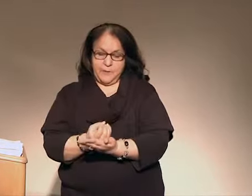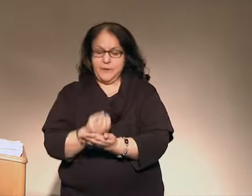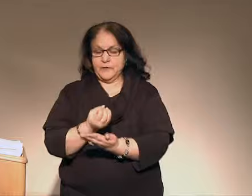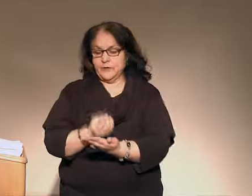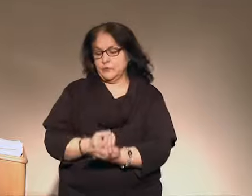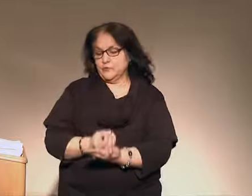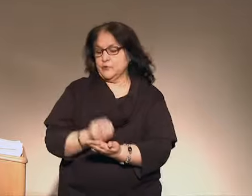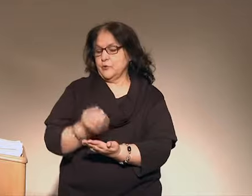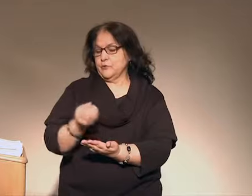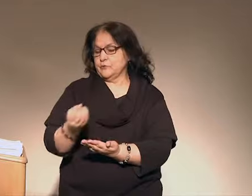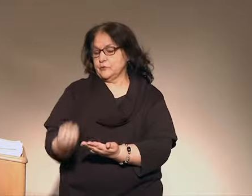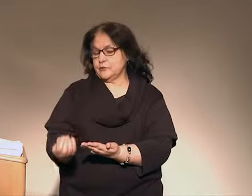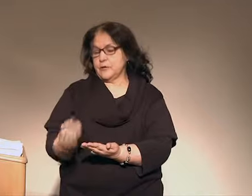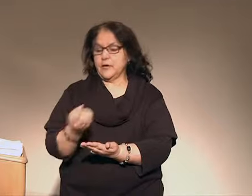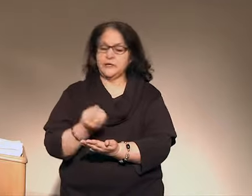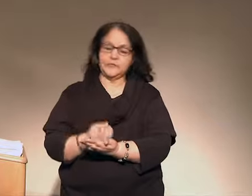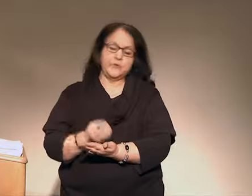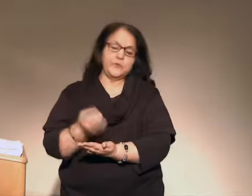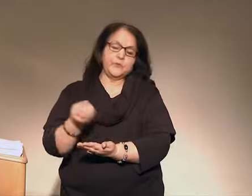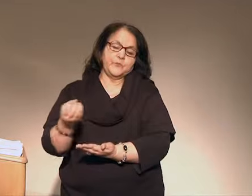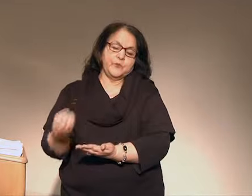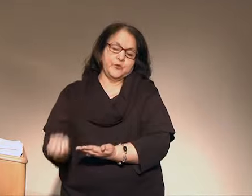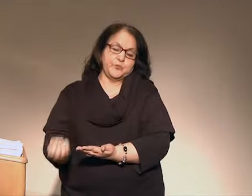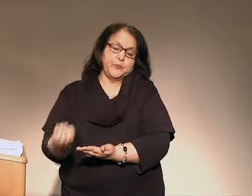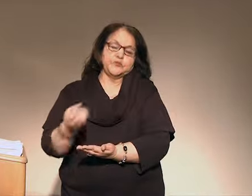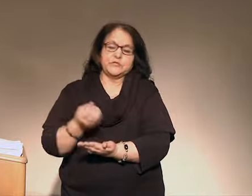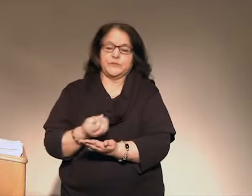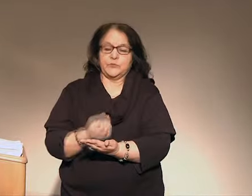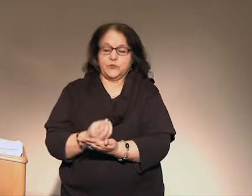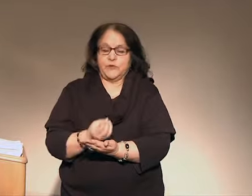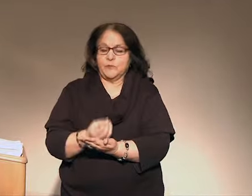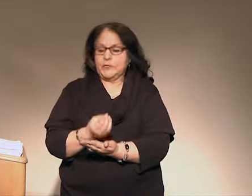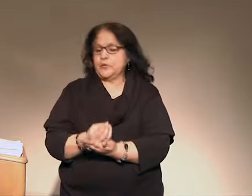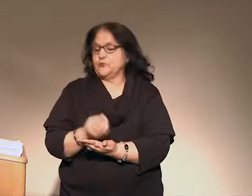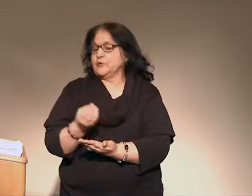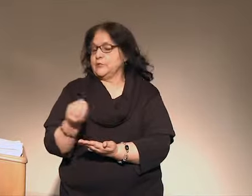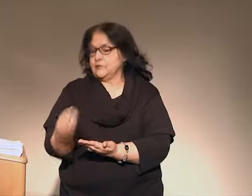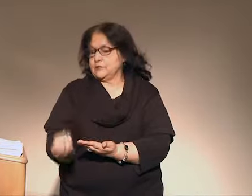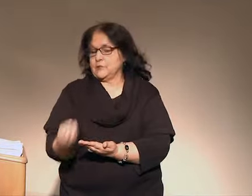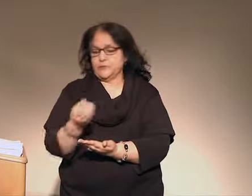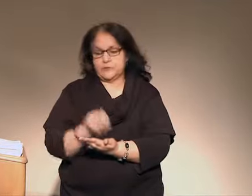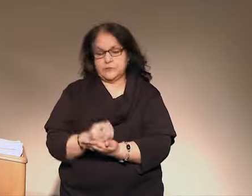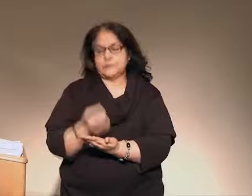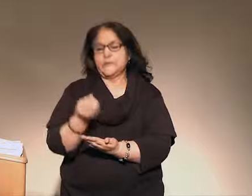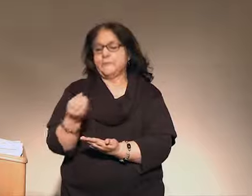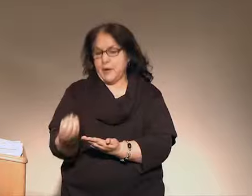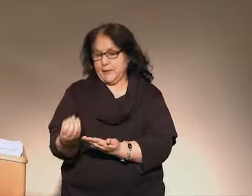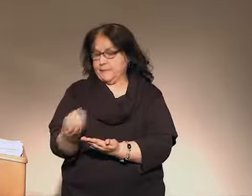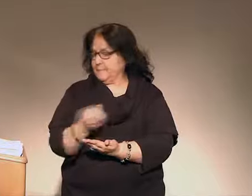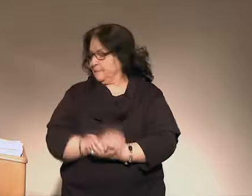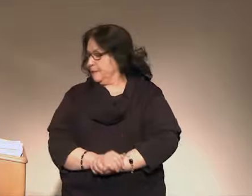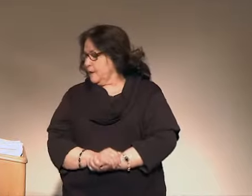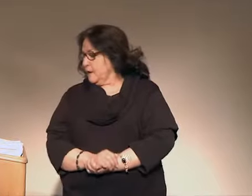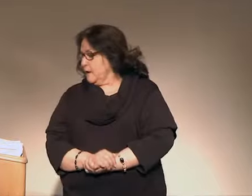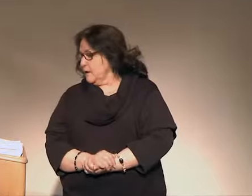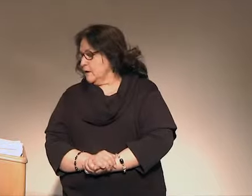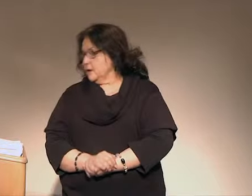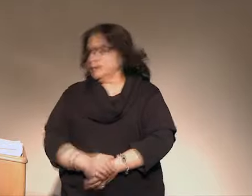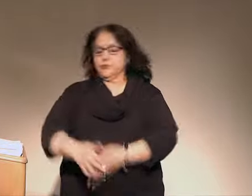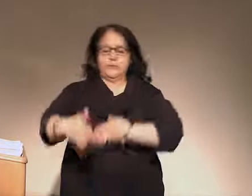and then it moves to the side. You're going to purchase something. So you have your money here and you're going to give it to someone. So this is buy. Next one